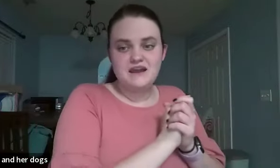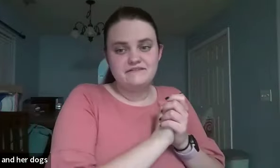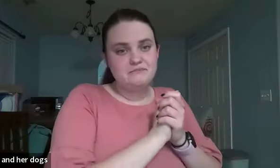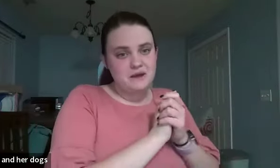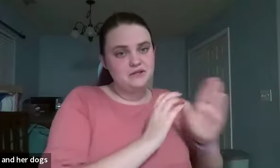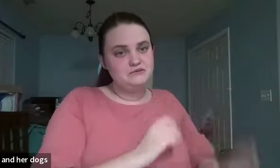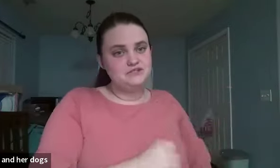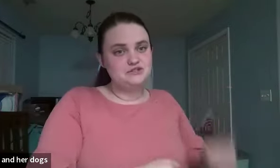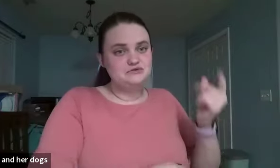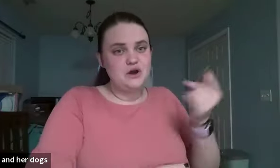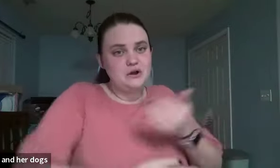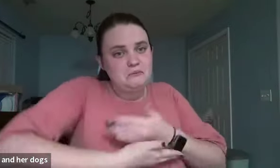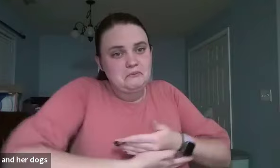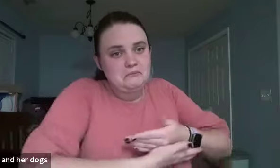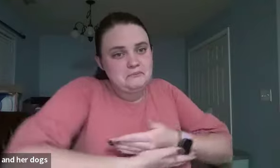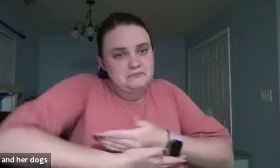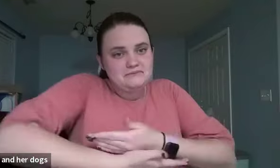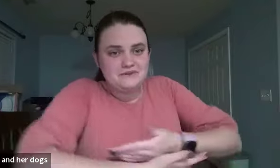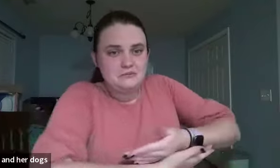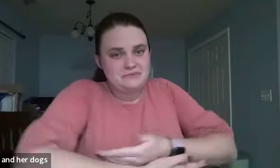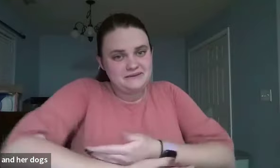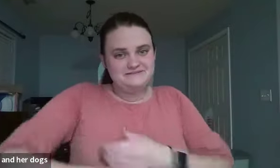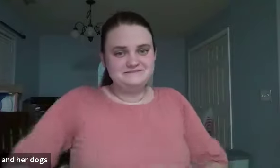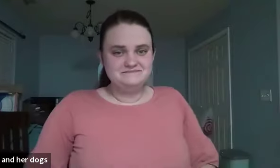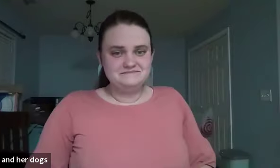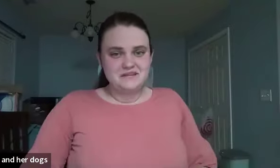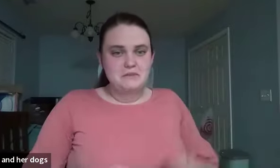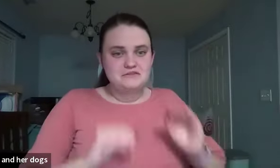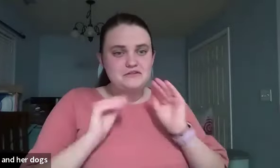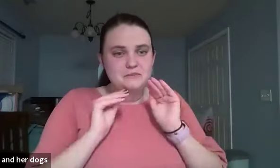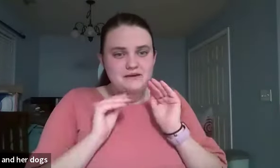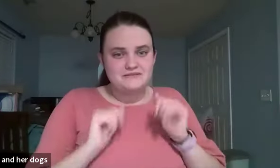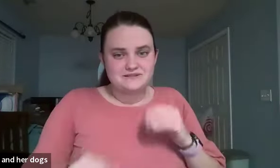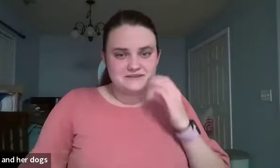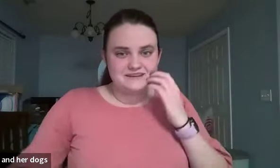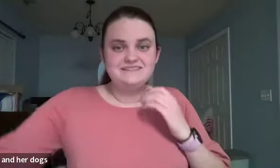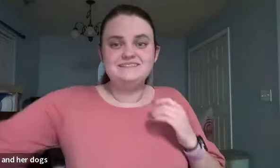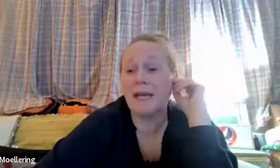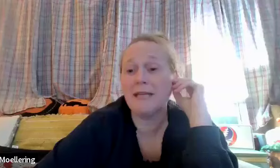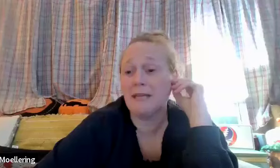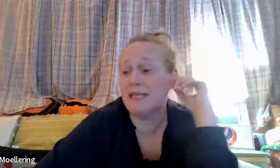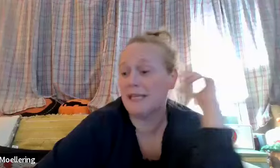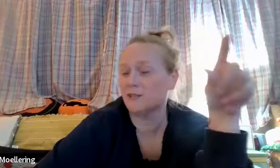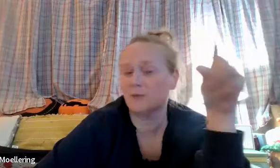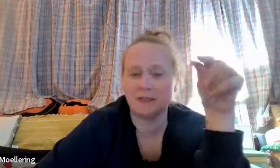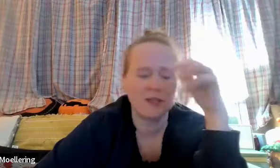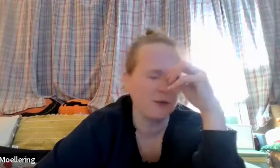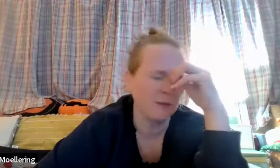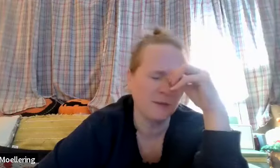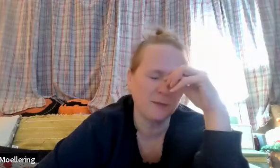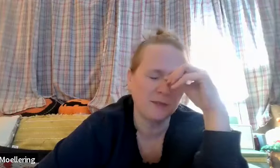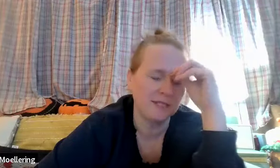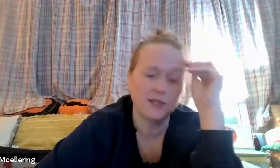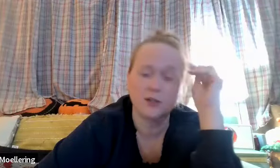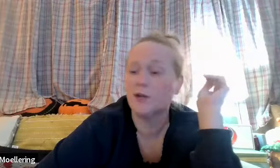yeah, for puppy, you would just do dog, little puppy. And Hey, make the little Jillian, remind me next week, and I'll try to remember to put this in our